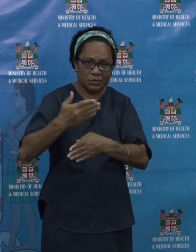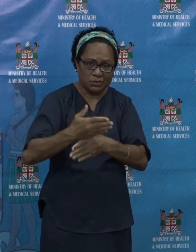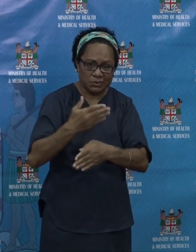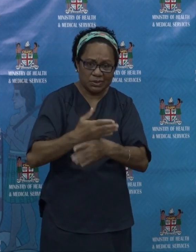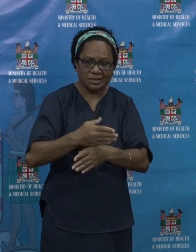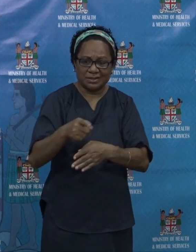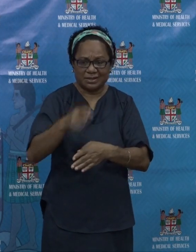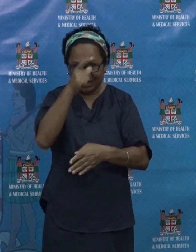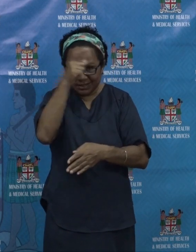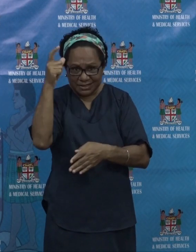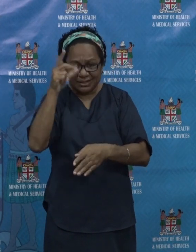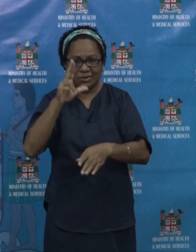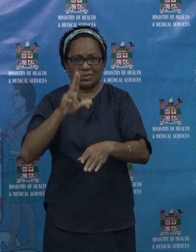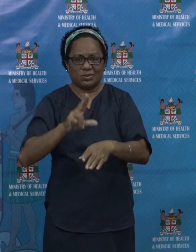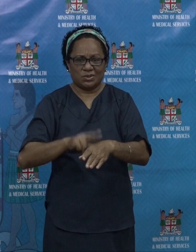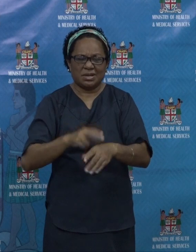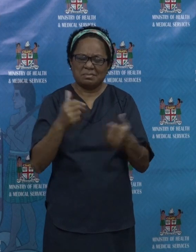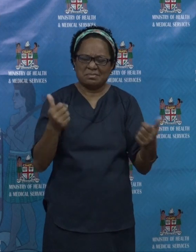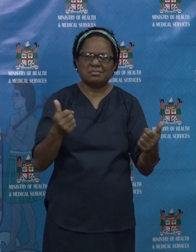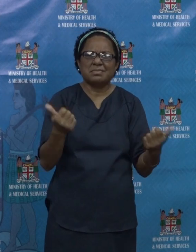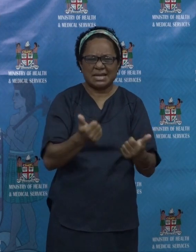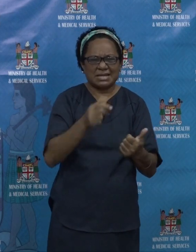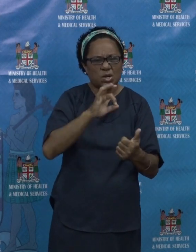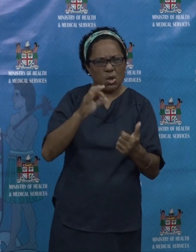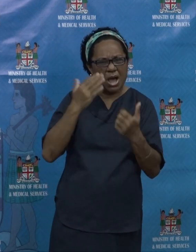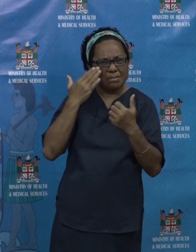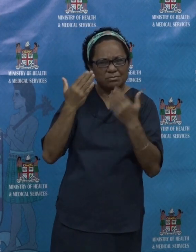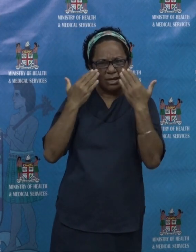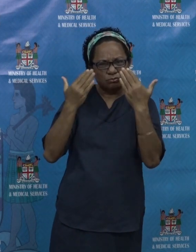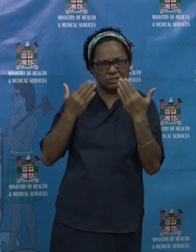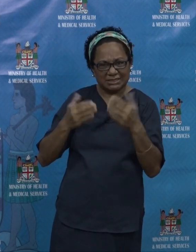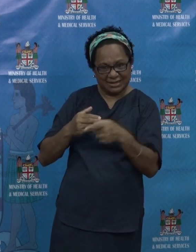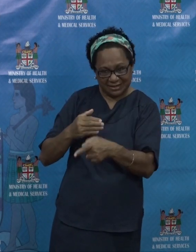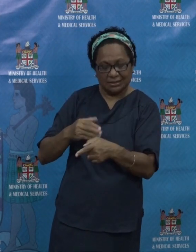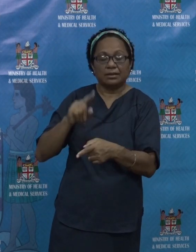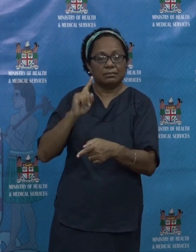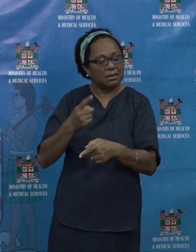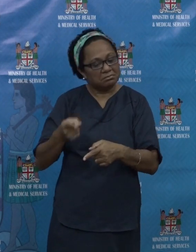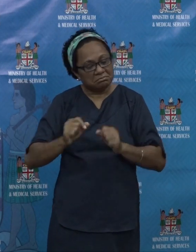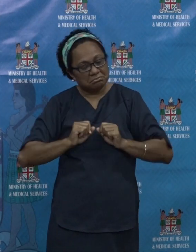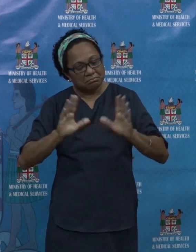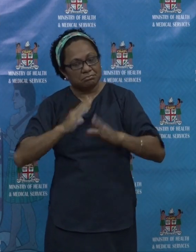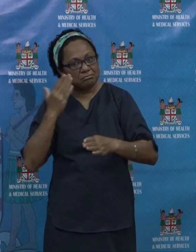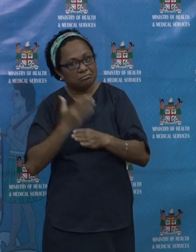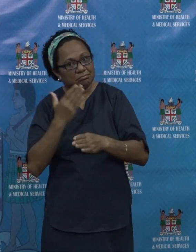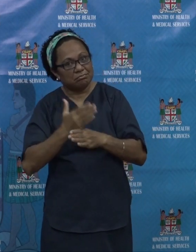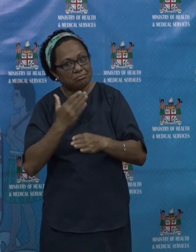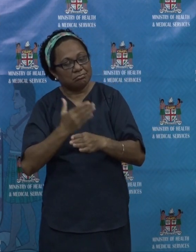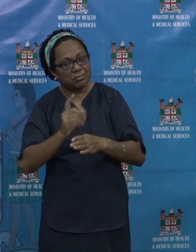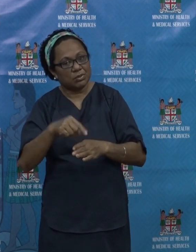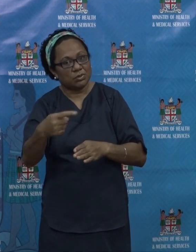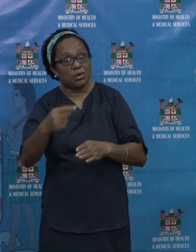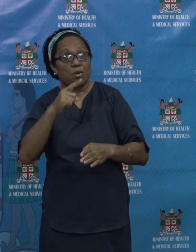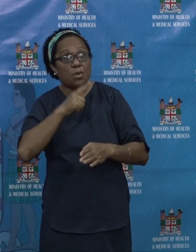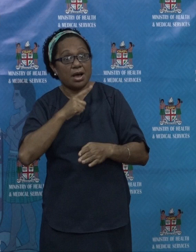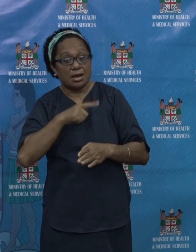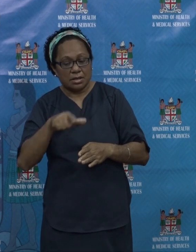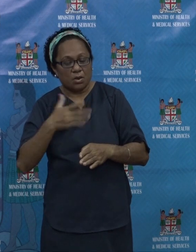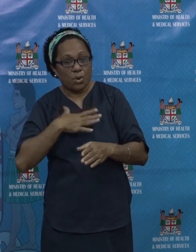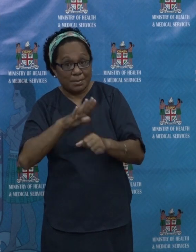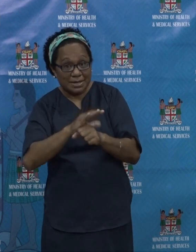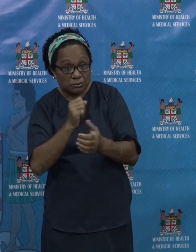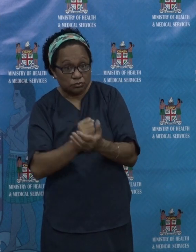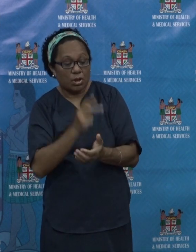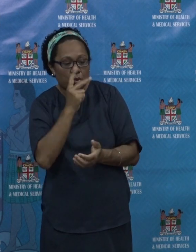undervalued role of health workers and our frontline colleagues in ensuring strong, resilient health systems for